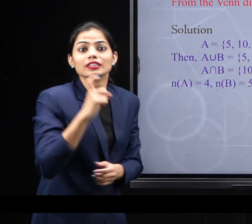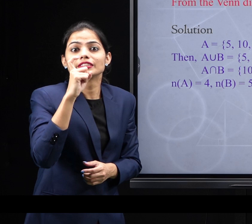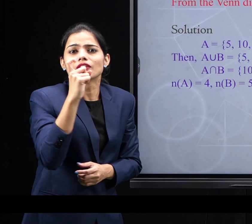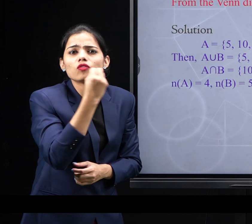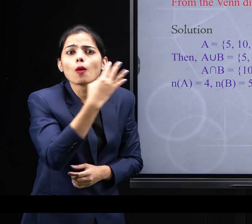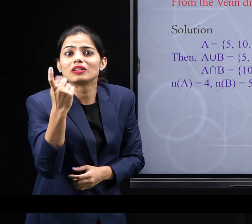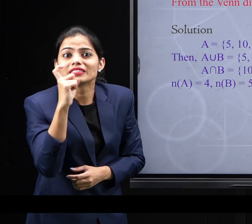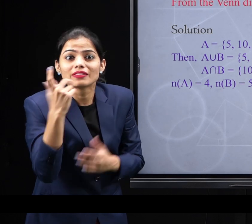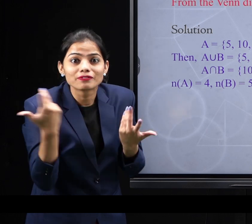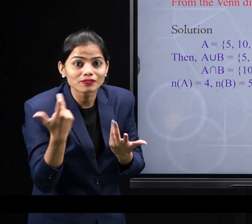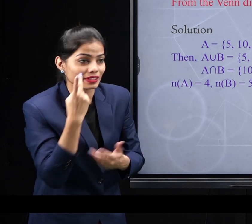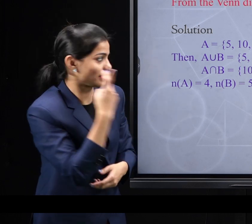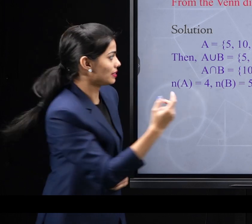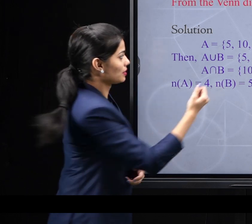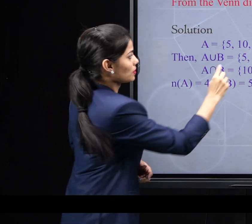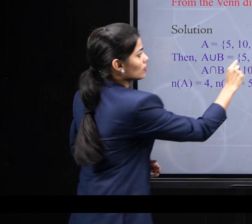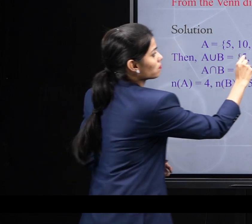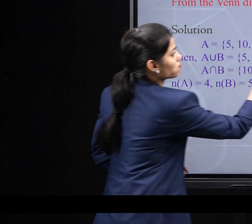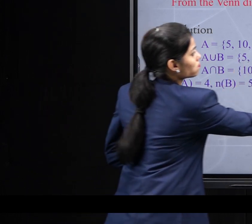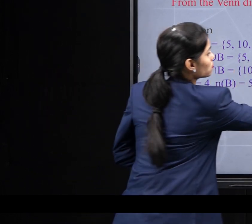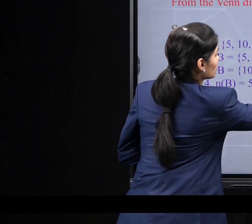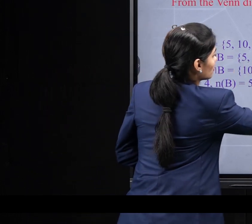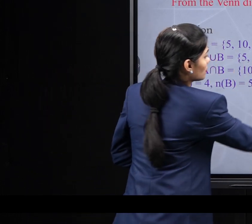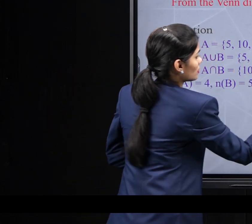N into A union B is equals to 7